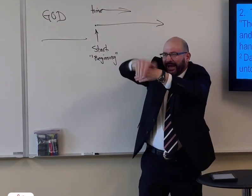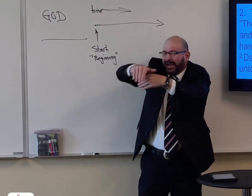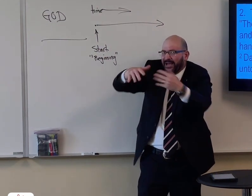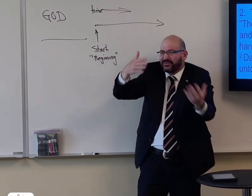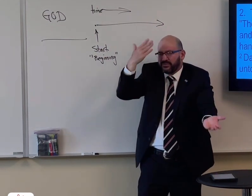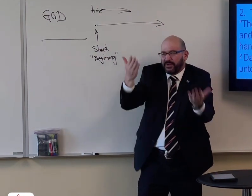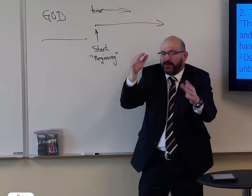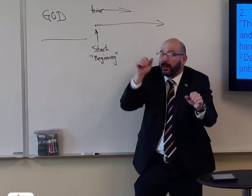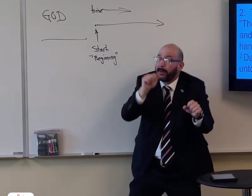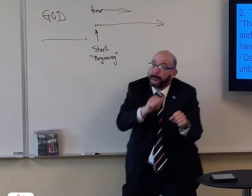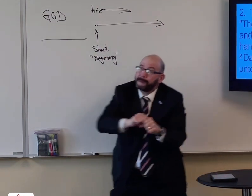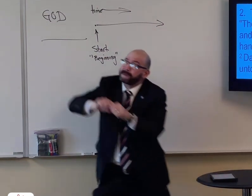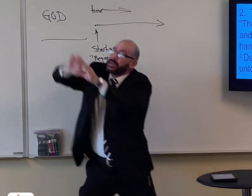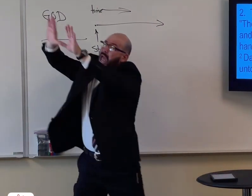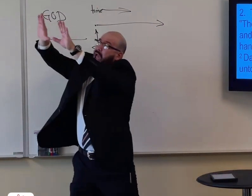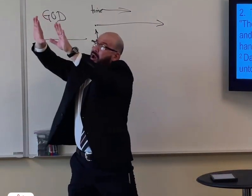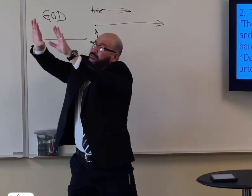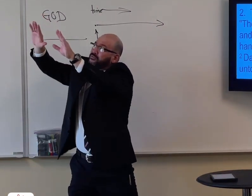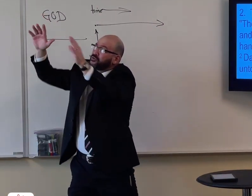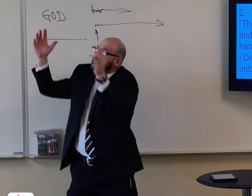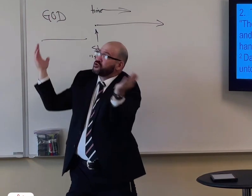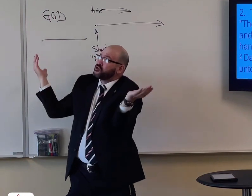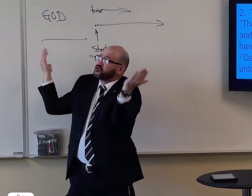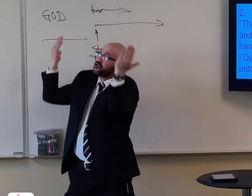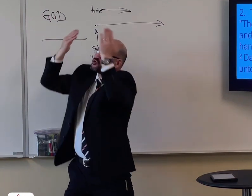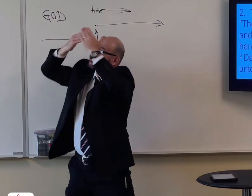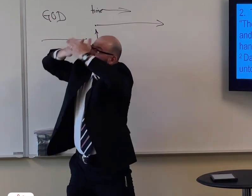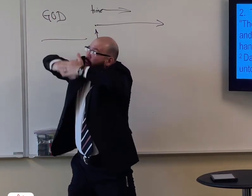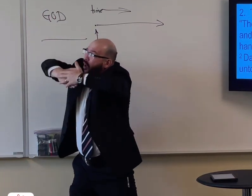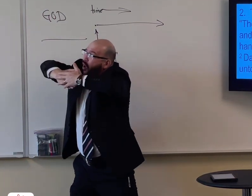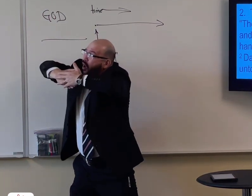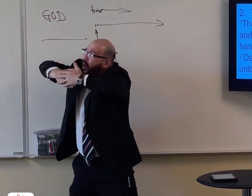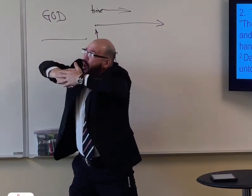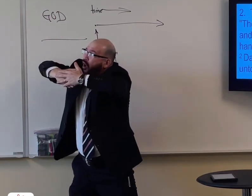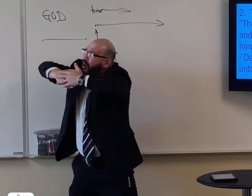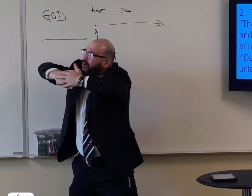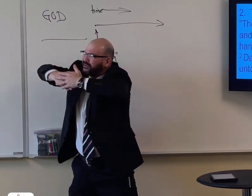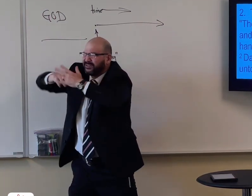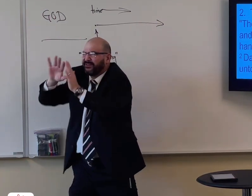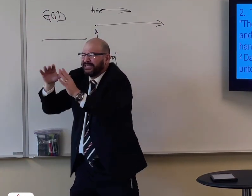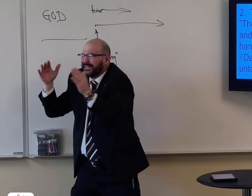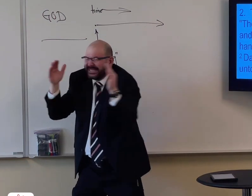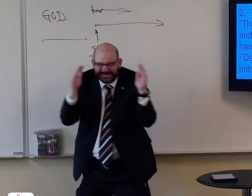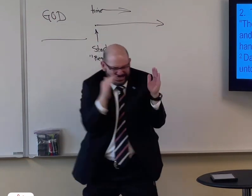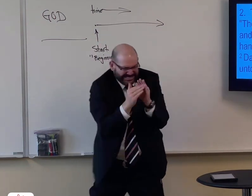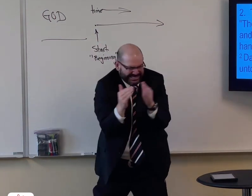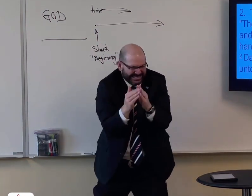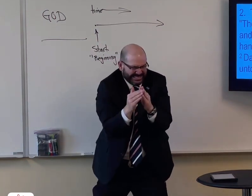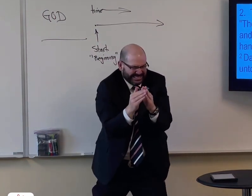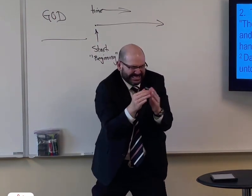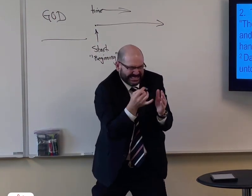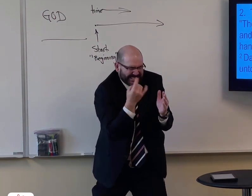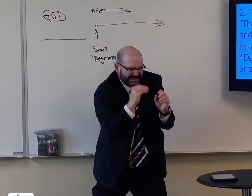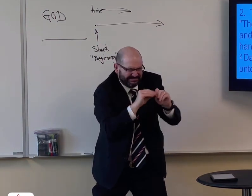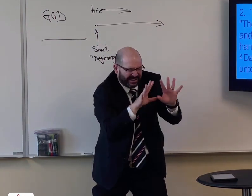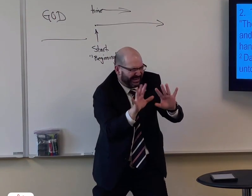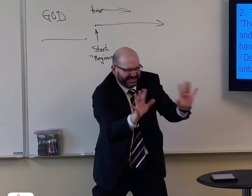At night, you see the mountains, and they get dark, you know, you're in the city, and